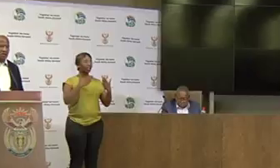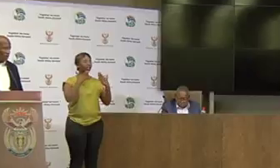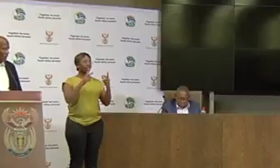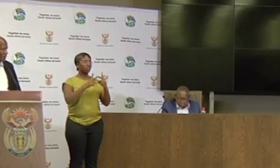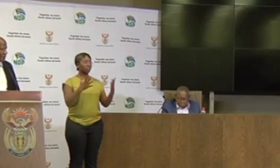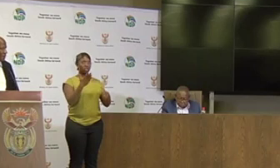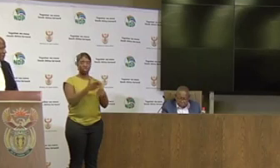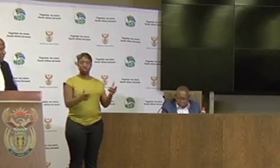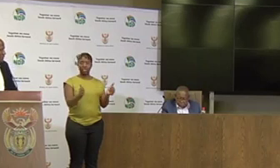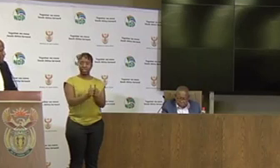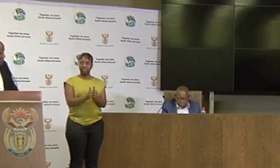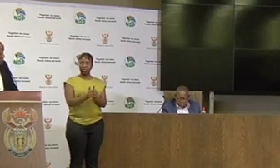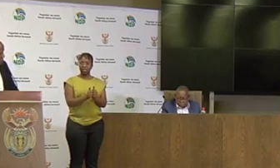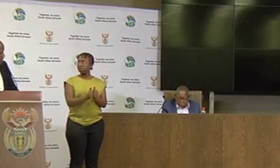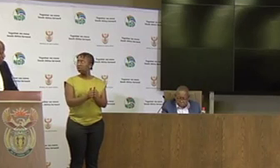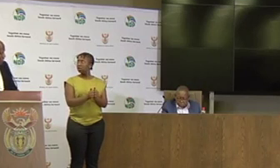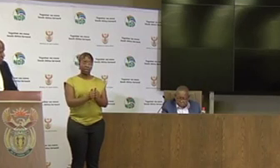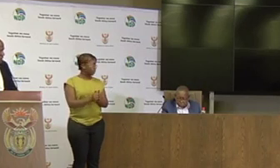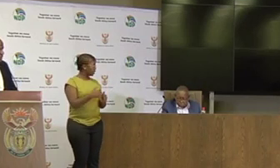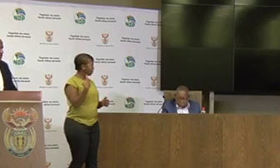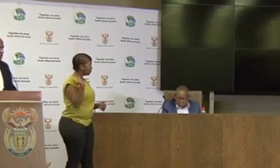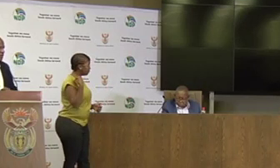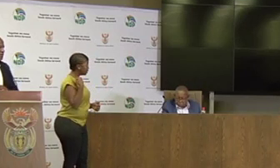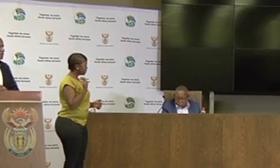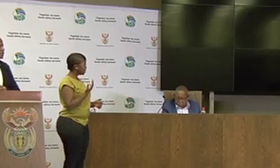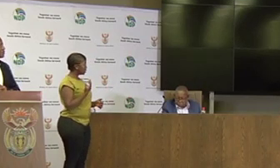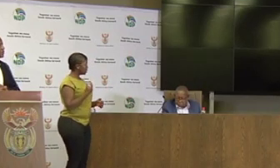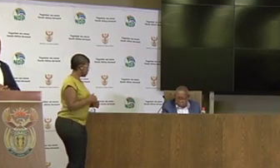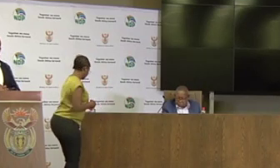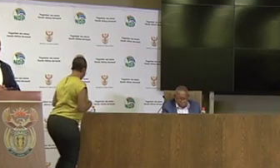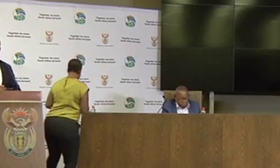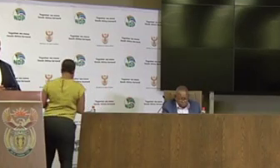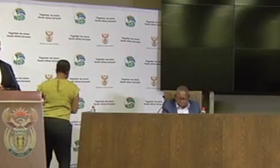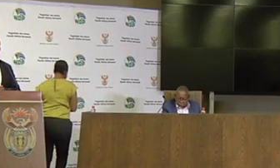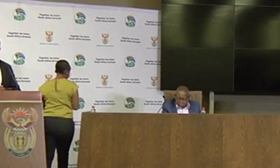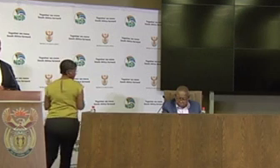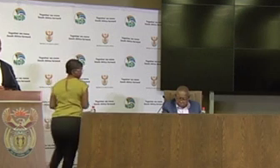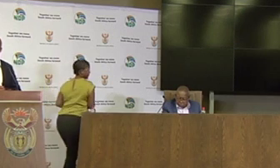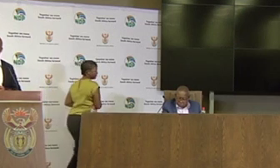Thank you very much, colleagues. Minister Sisulu.